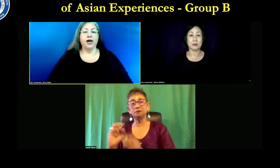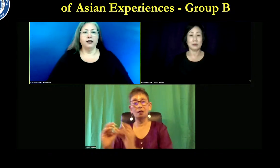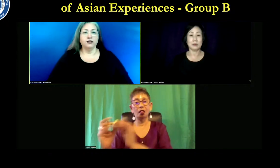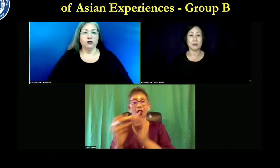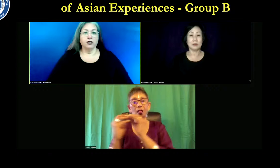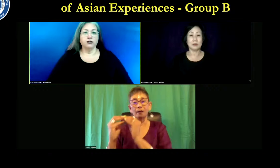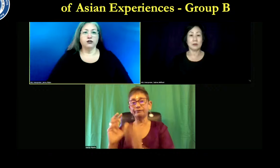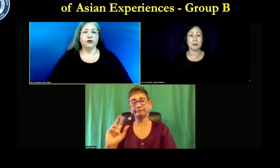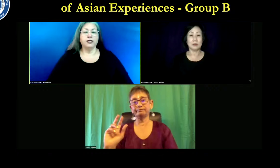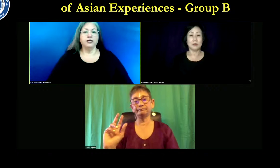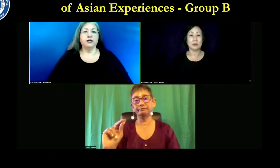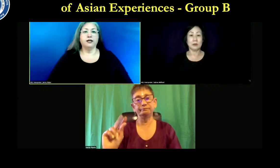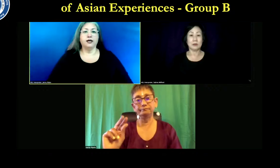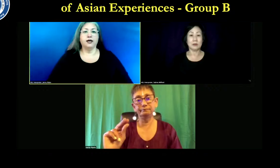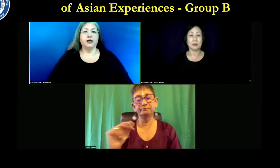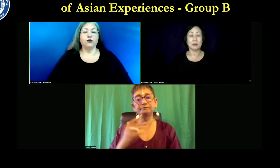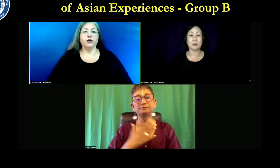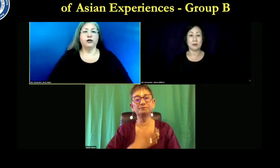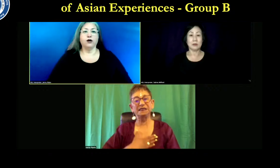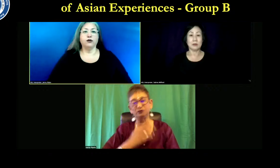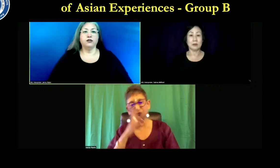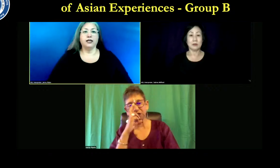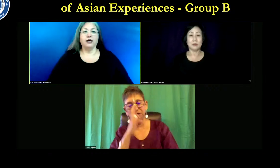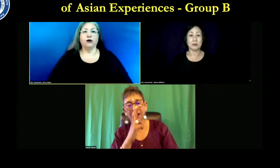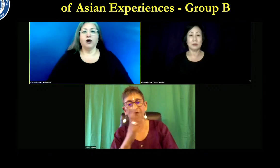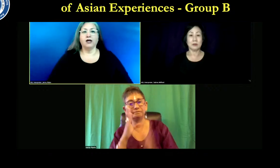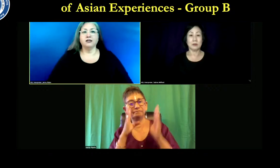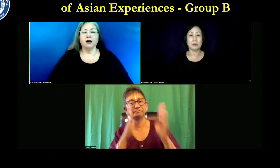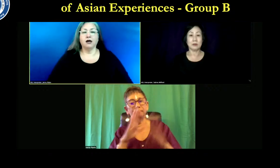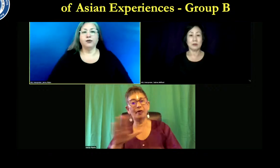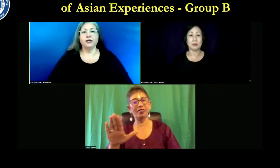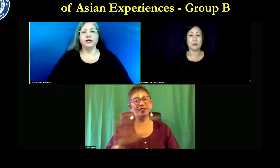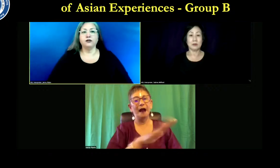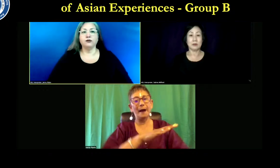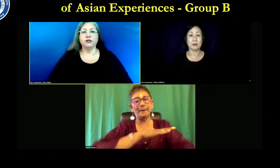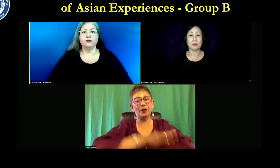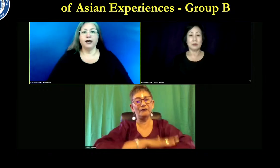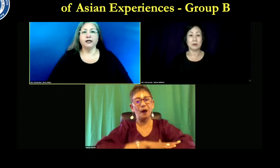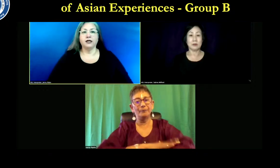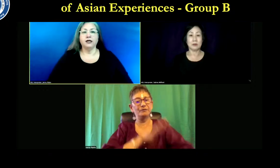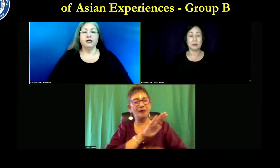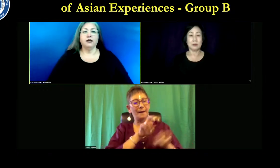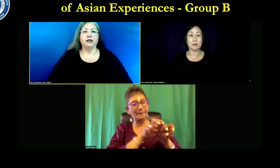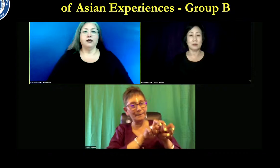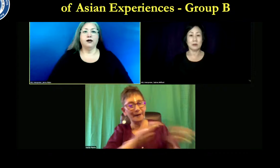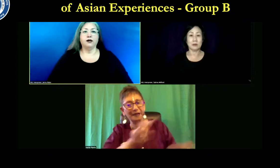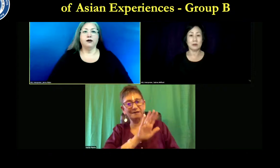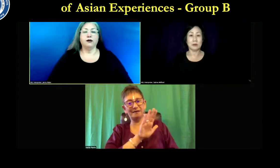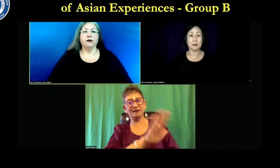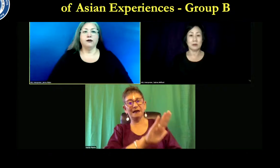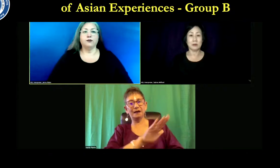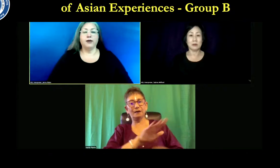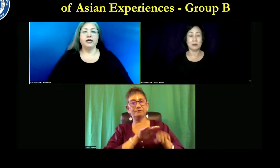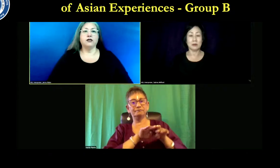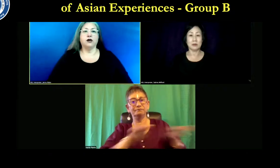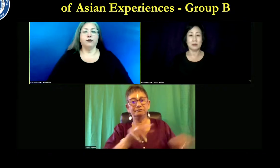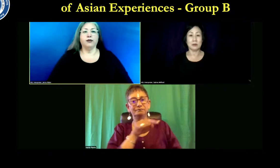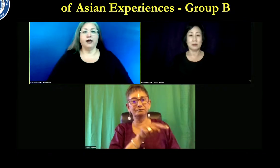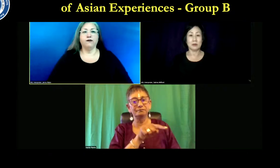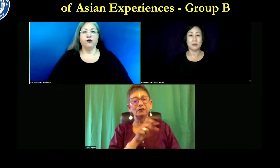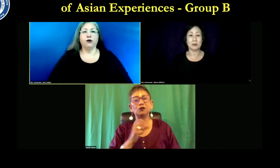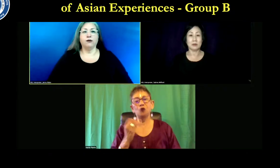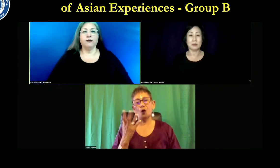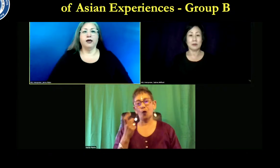when the panelists are on screen, we are not going to allow crosstalk. Please respect their space